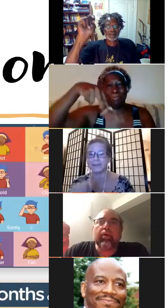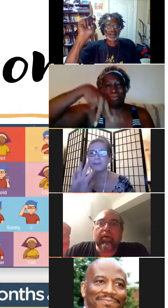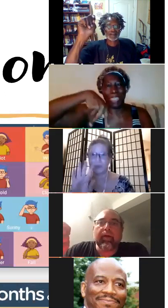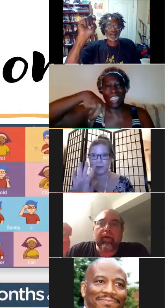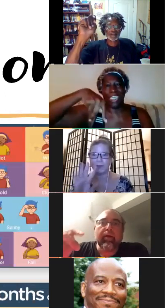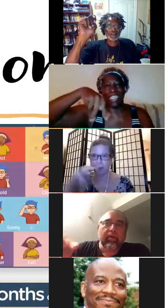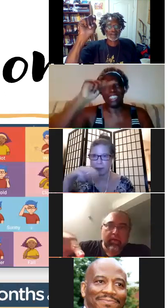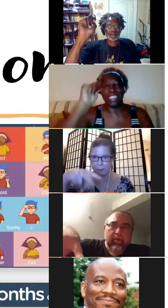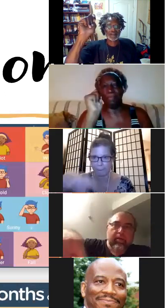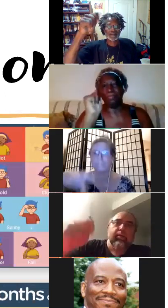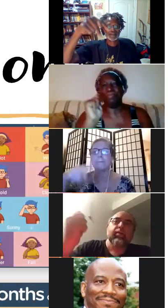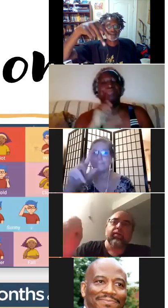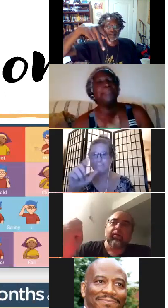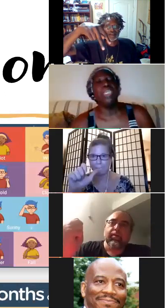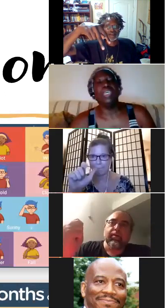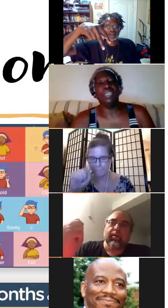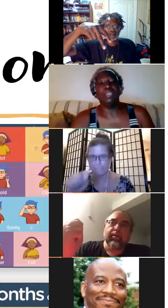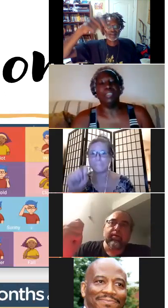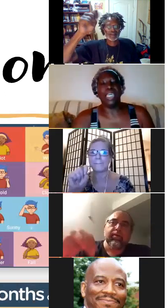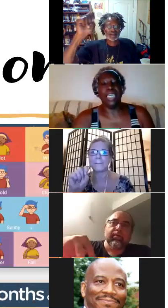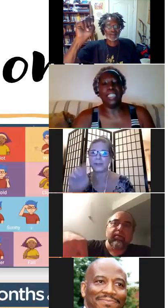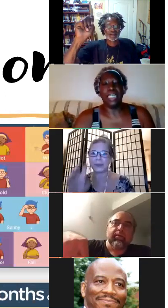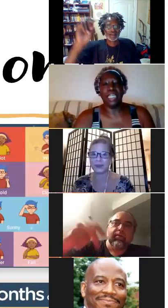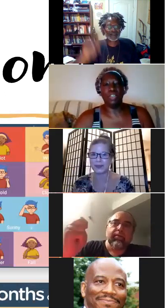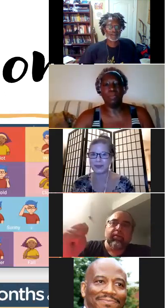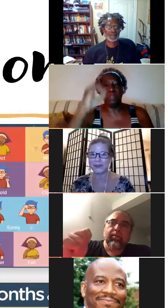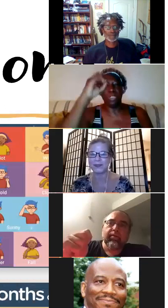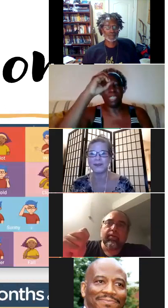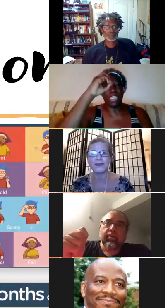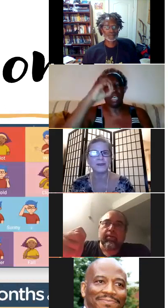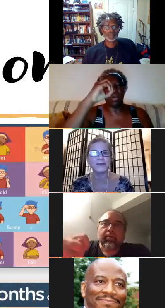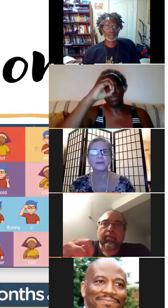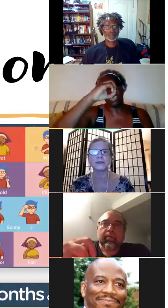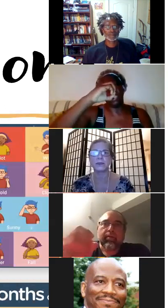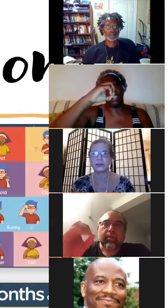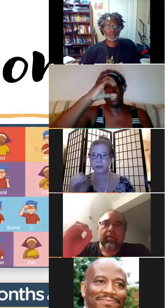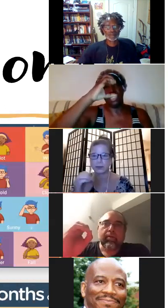from P to T. Okay, and then October would be